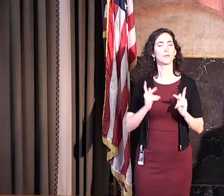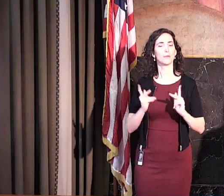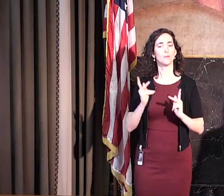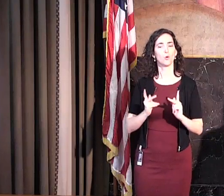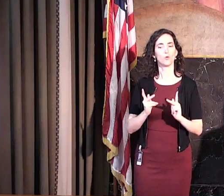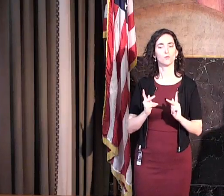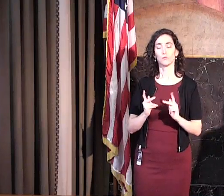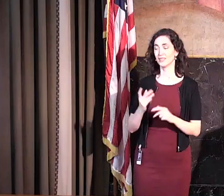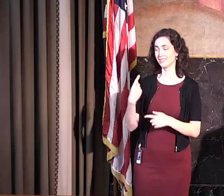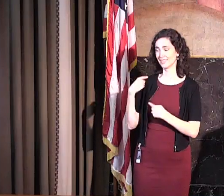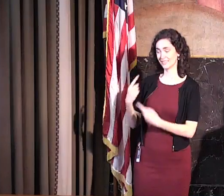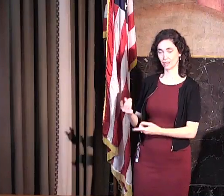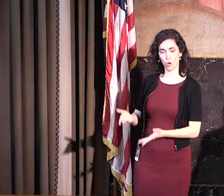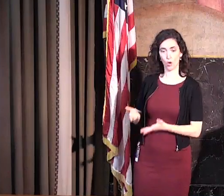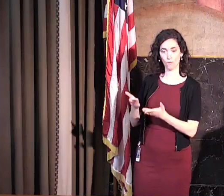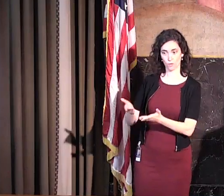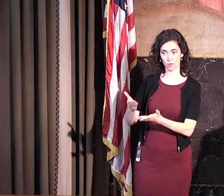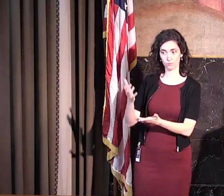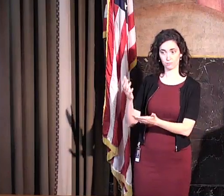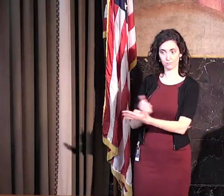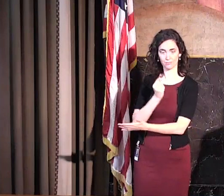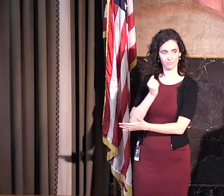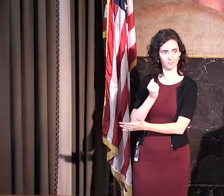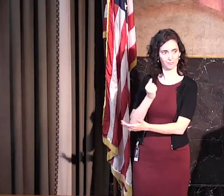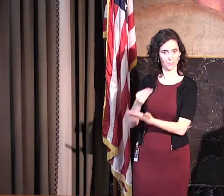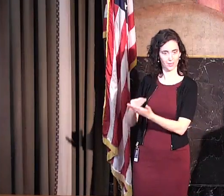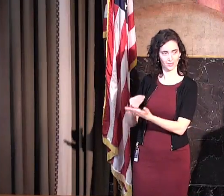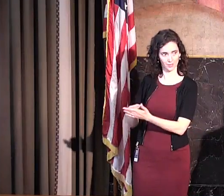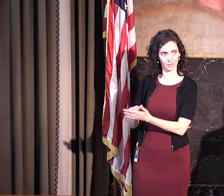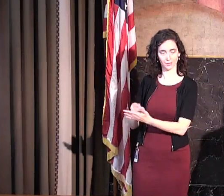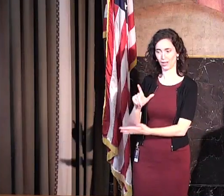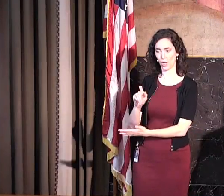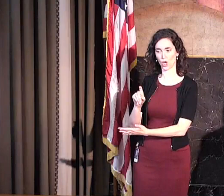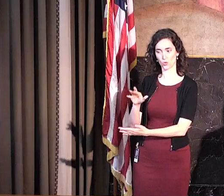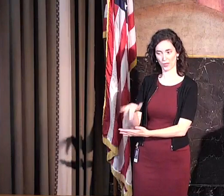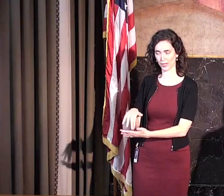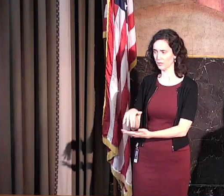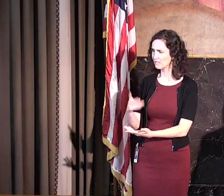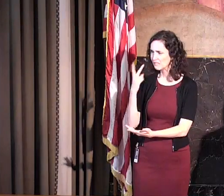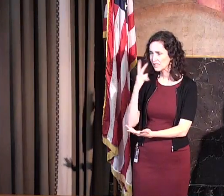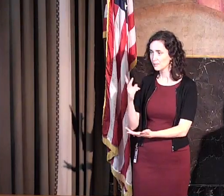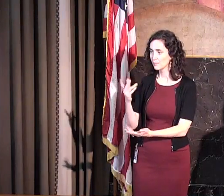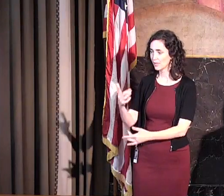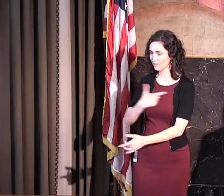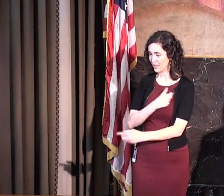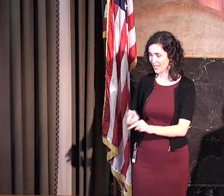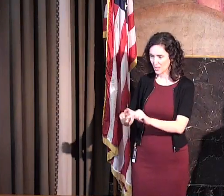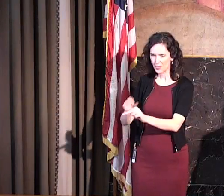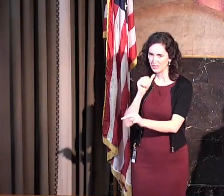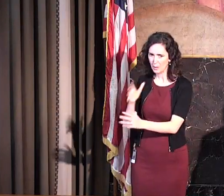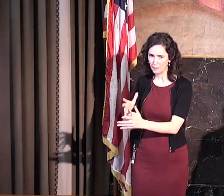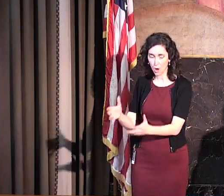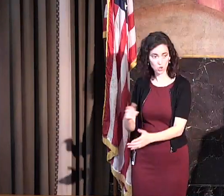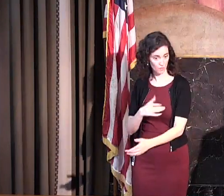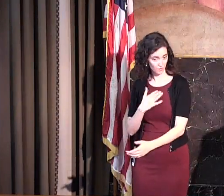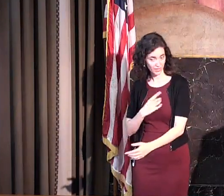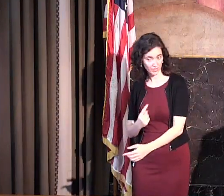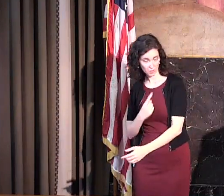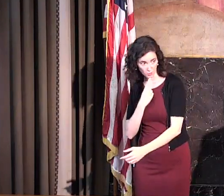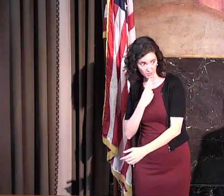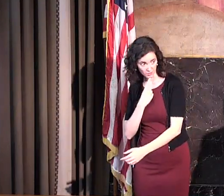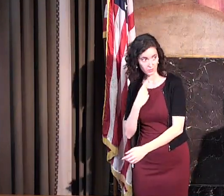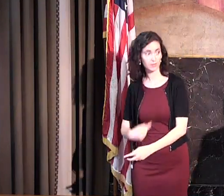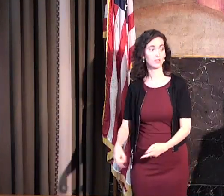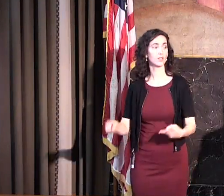driven vaccination rates very much, so I'm wondering if you're disappointed by the numbers that you've seen so far. And then also, I was wondering if you could comment